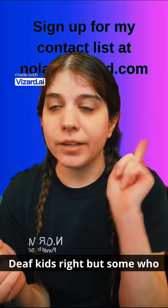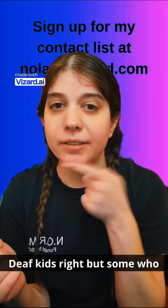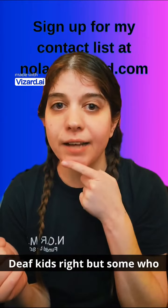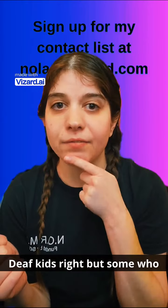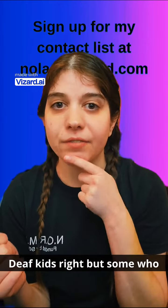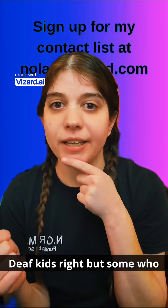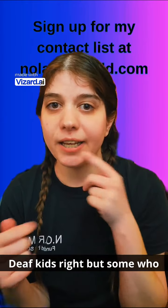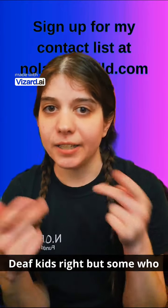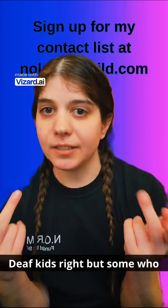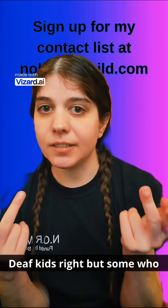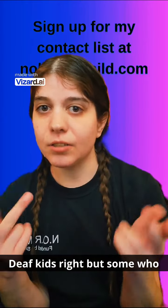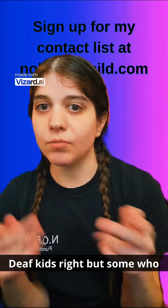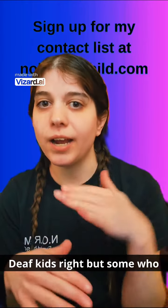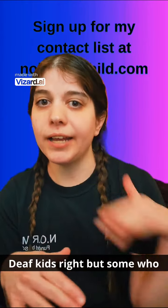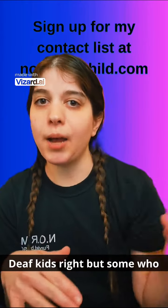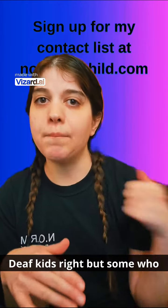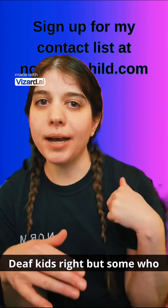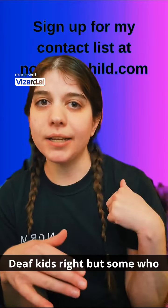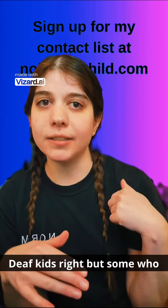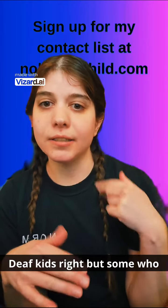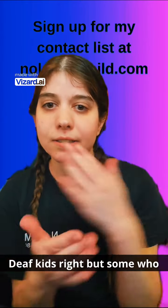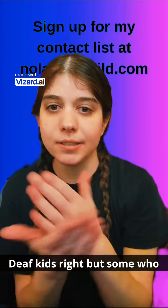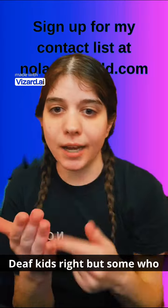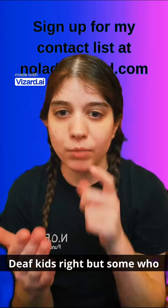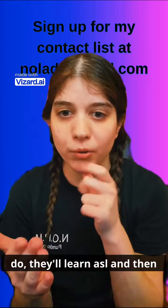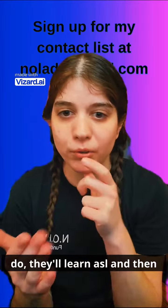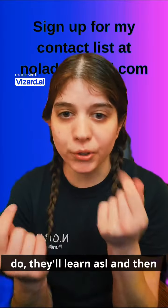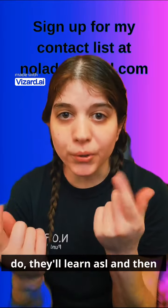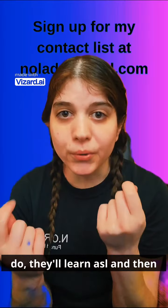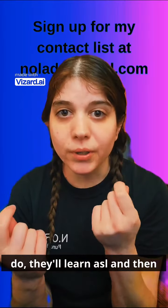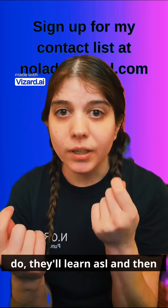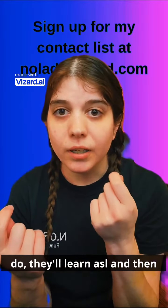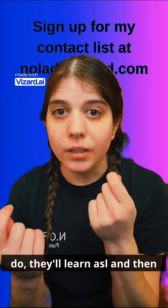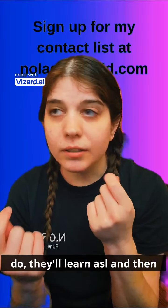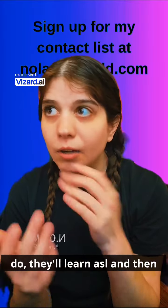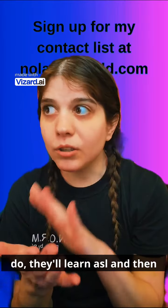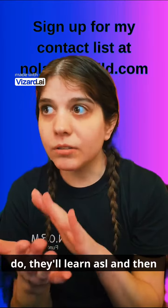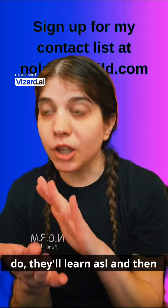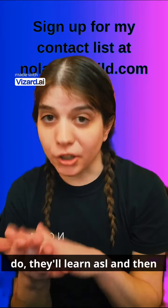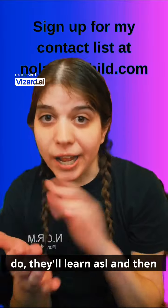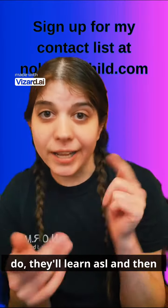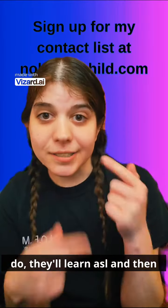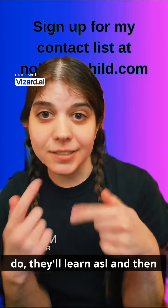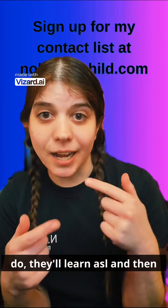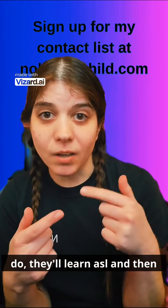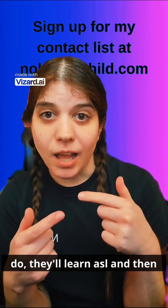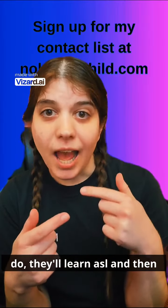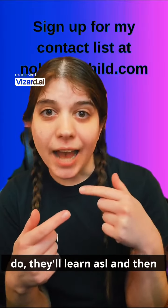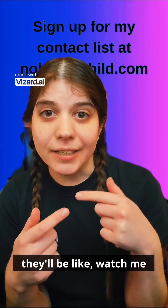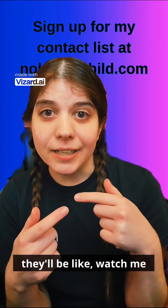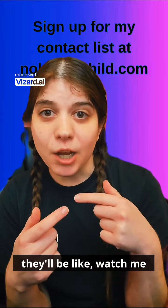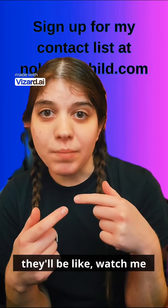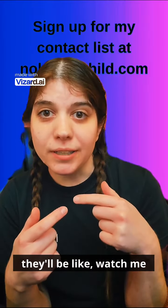deaf kids, right? But some who do, they'll learn ASL, and then they'll be